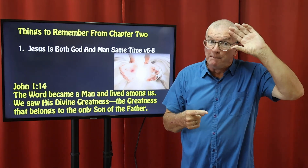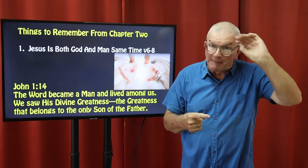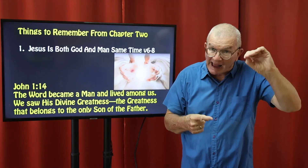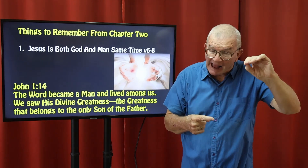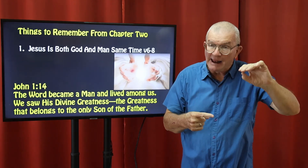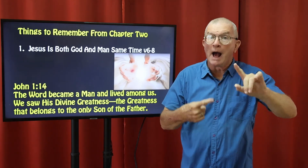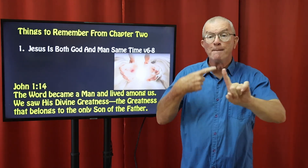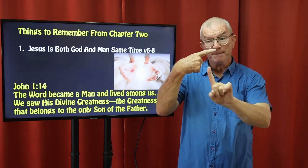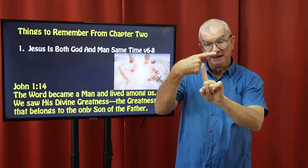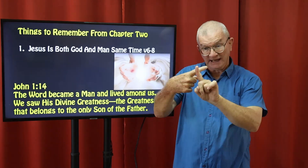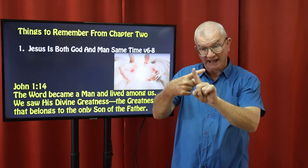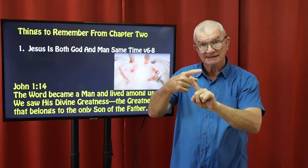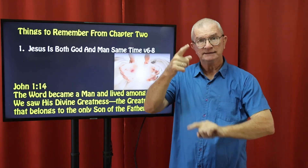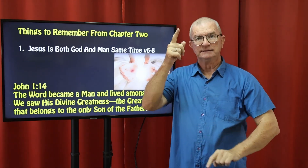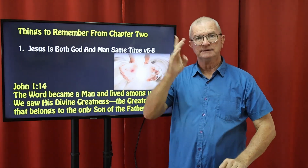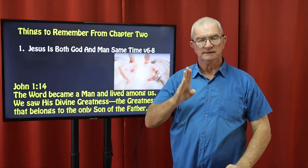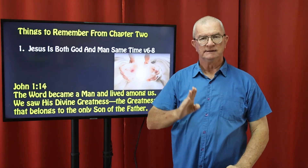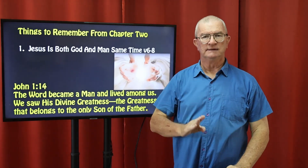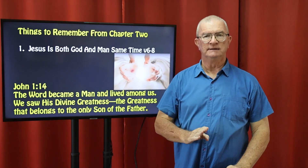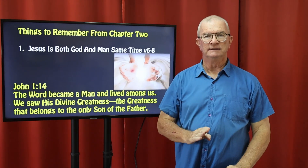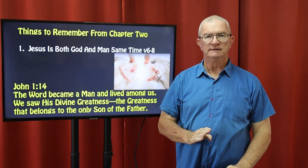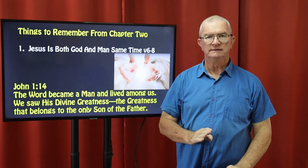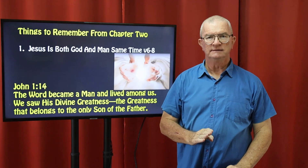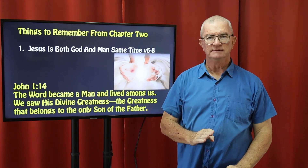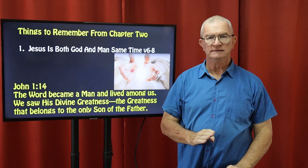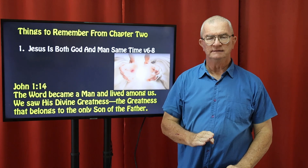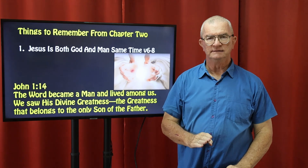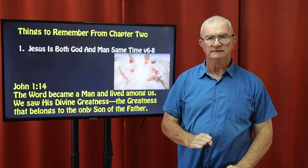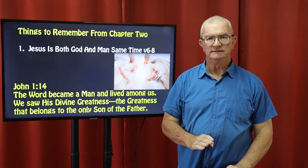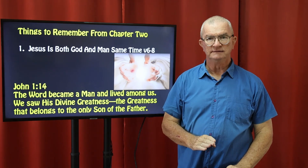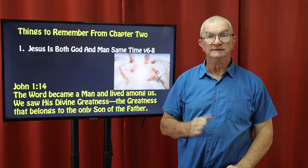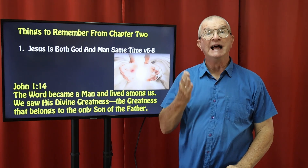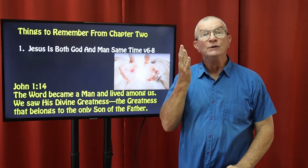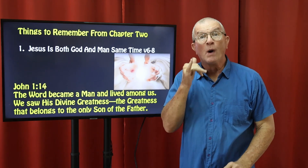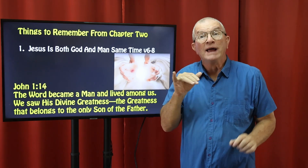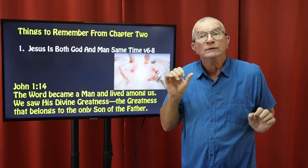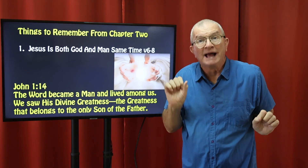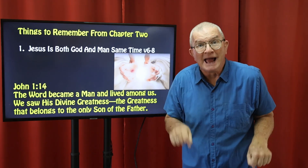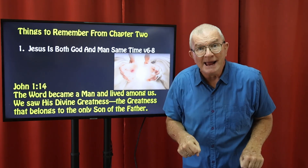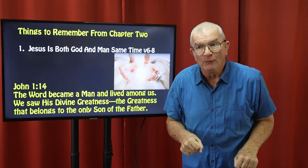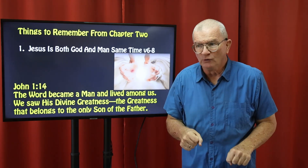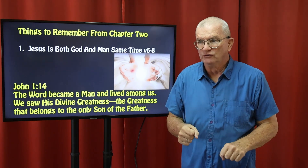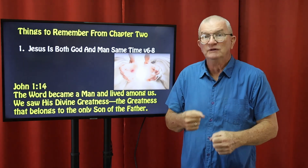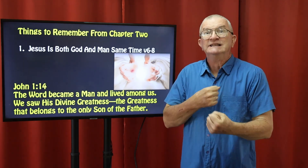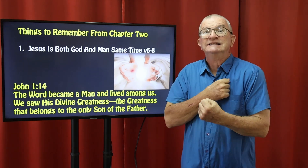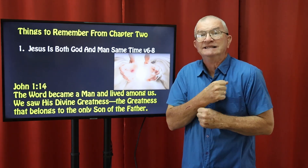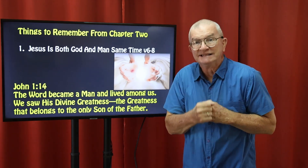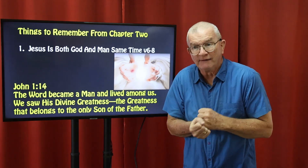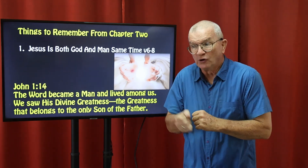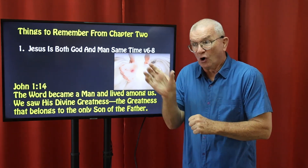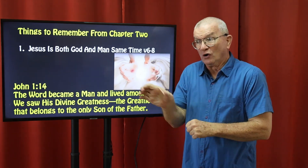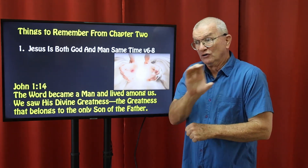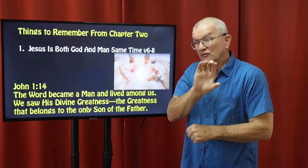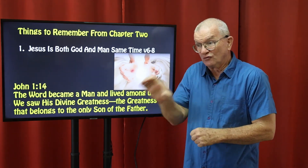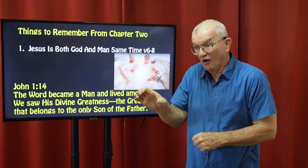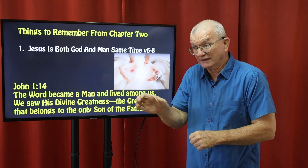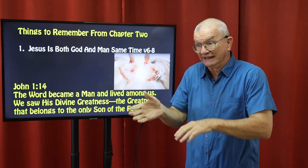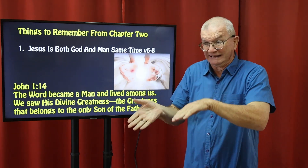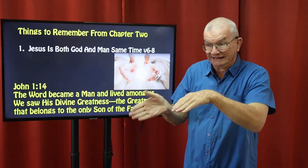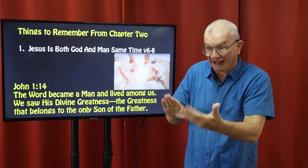that he was not only a man, but a man plus God. That's why he was able to save us by his